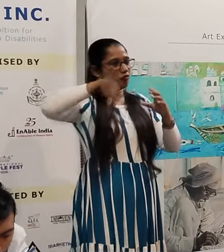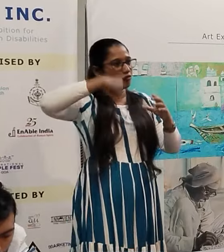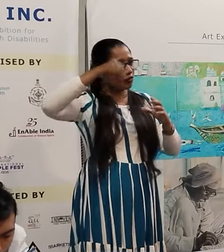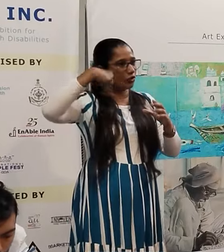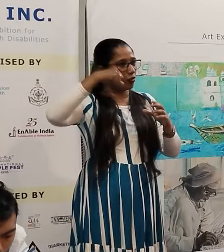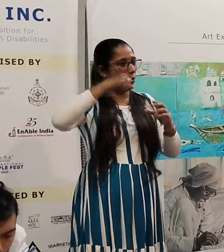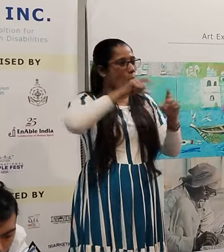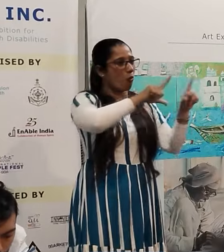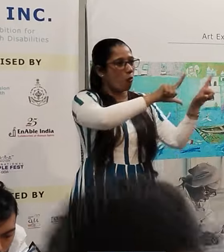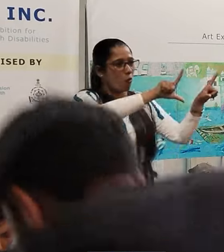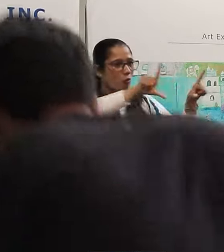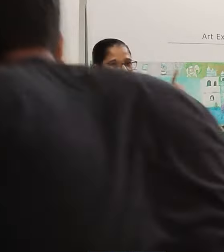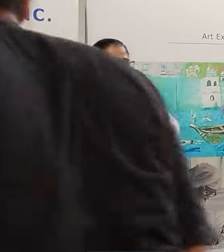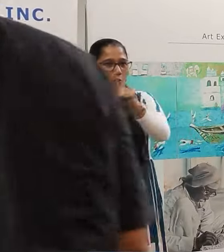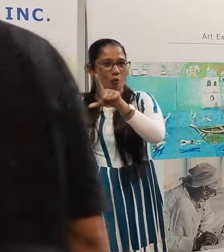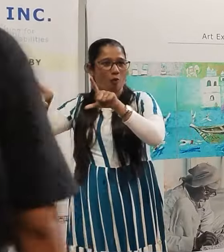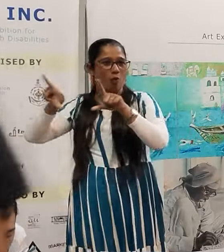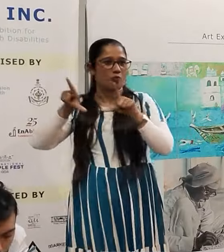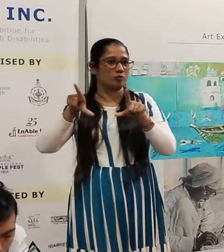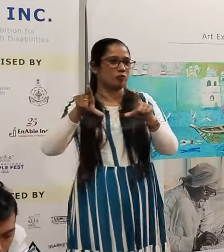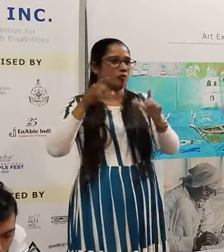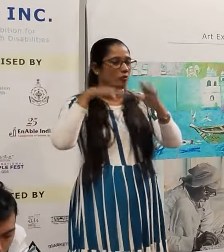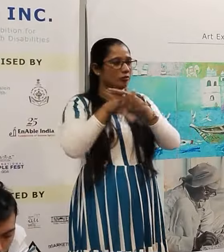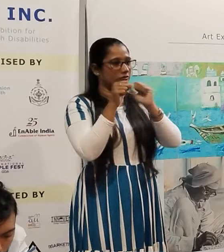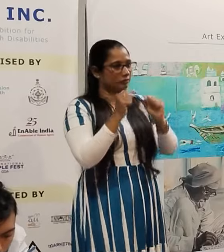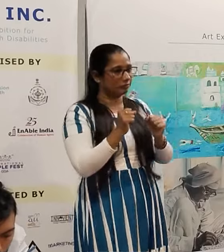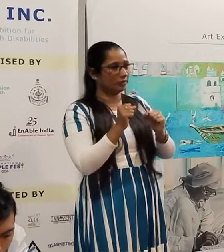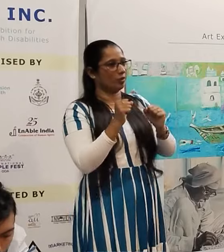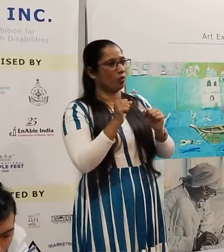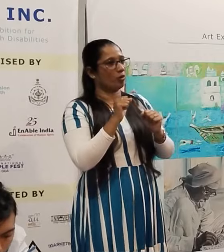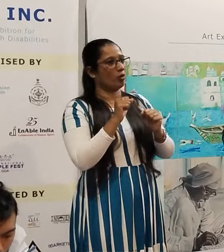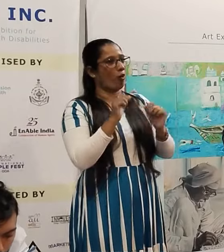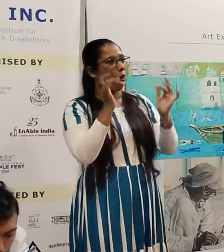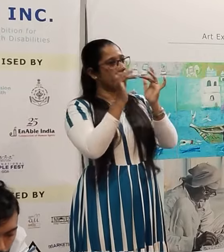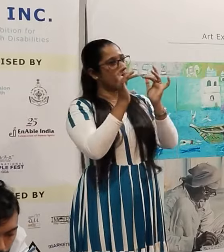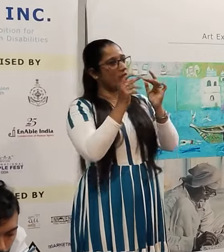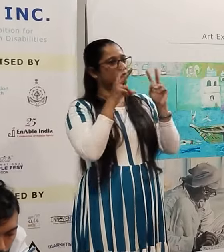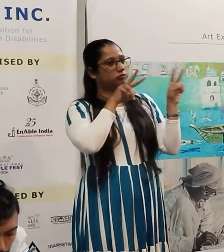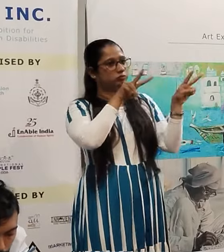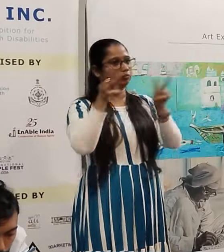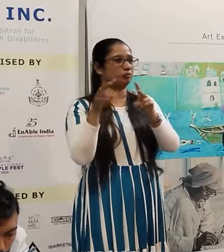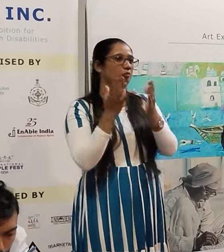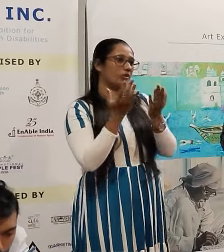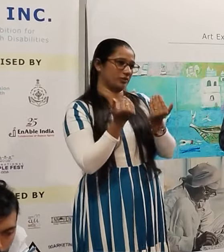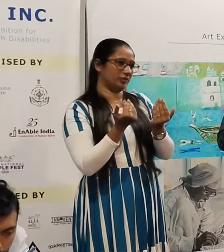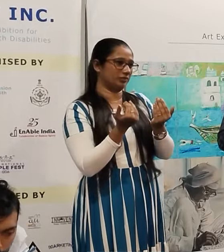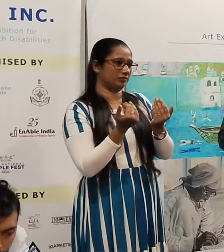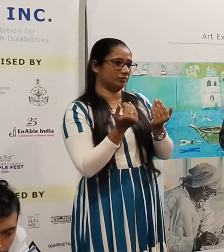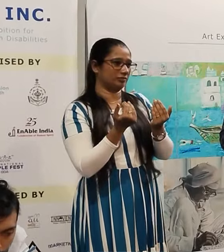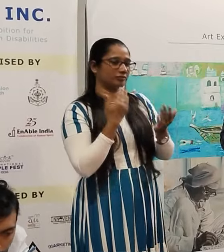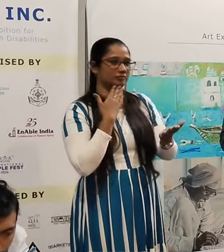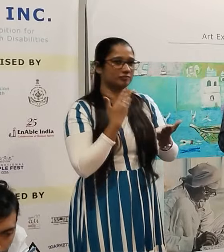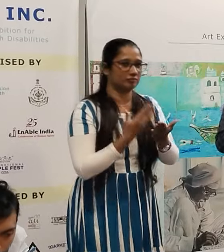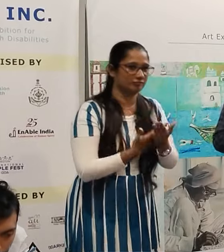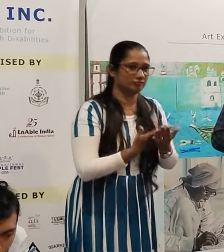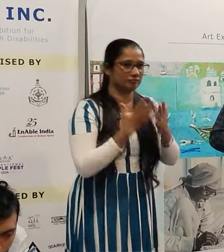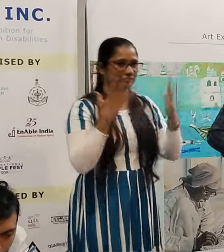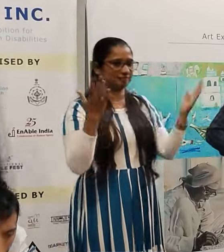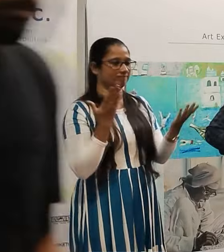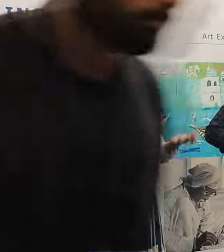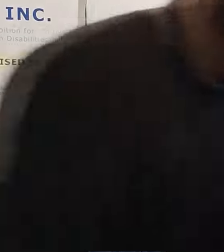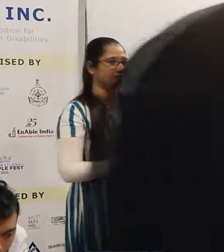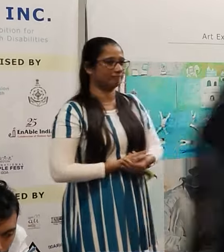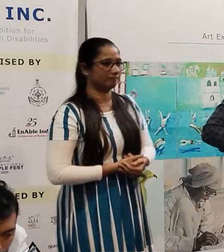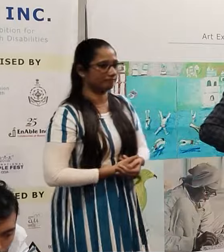entire exhibition so that it can be viewed from online as well. So thank you so much, Akhilesh.